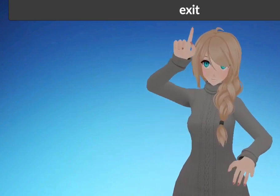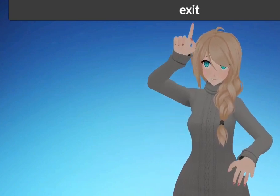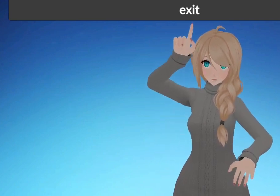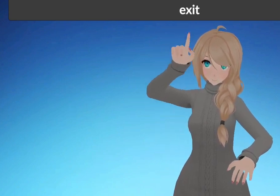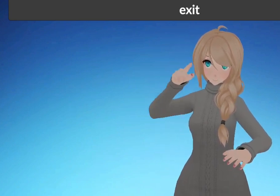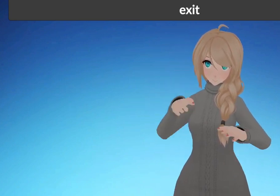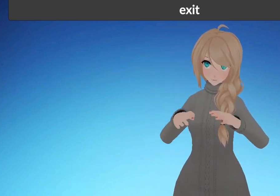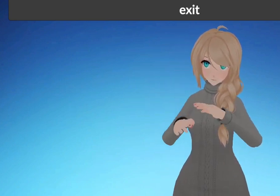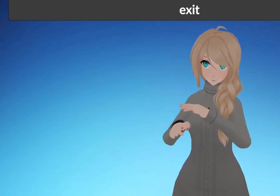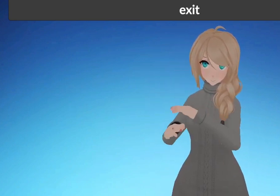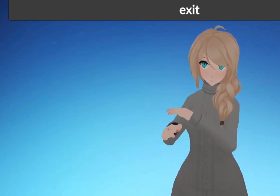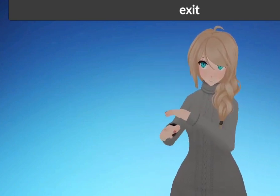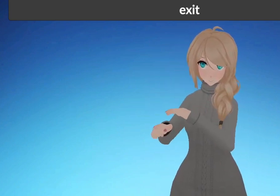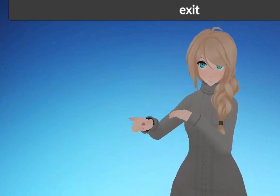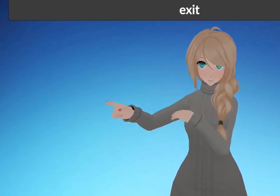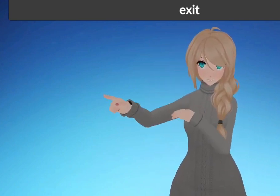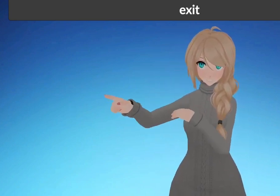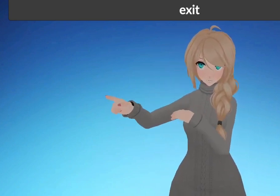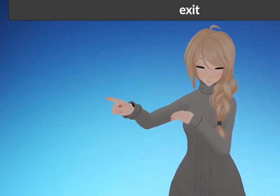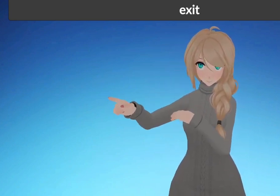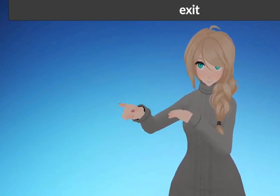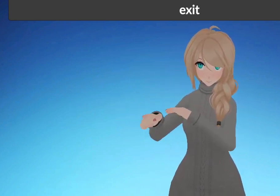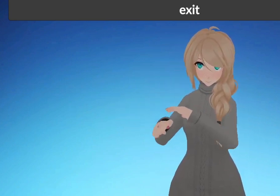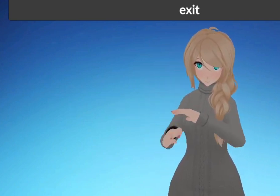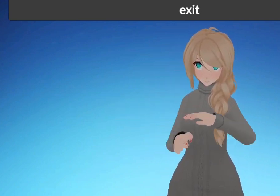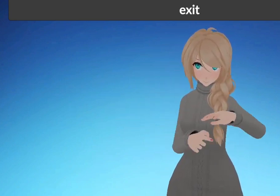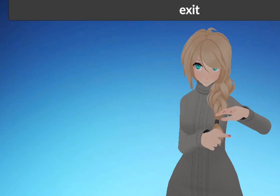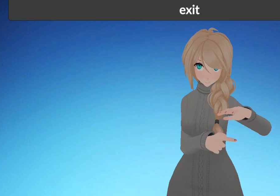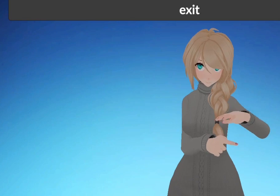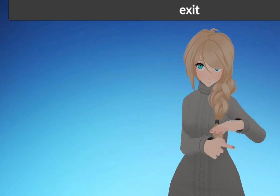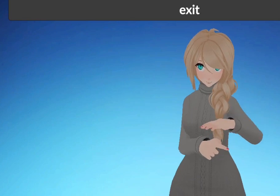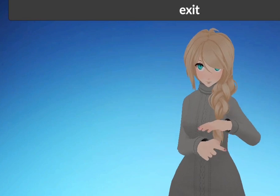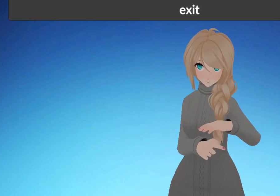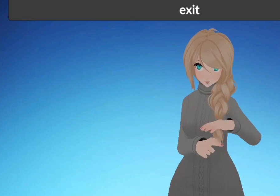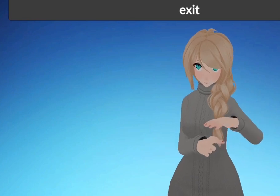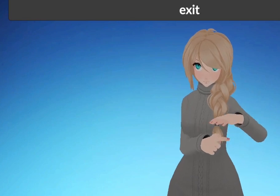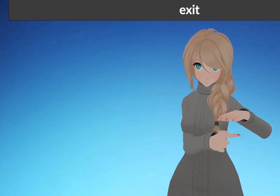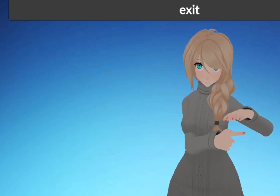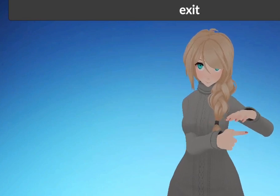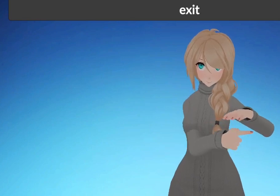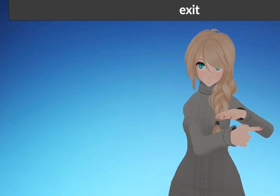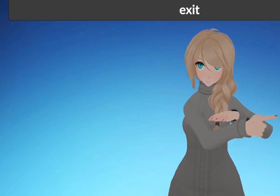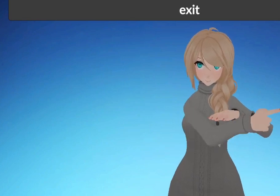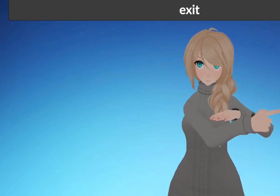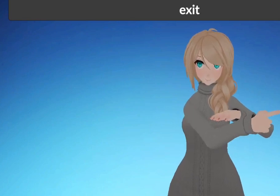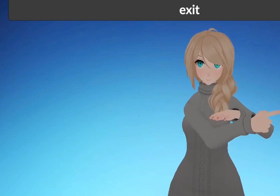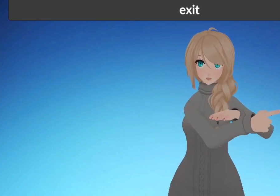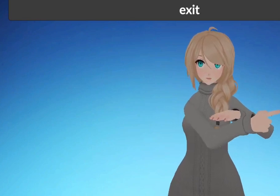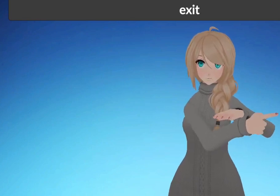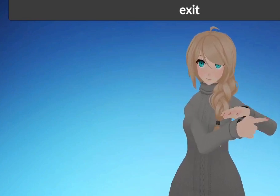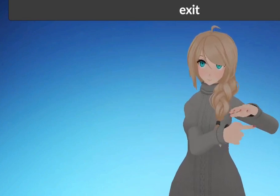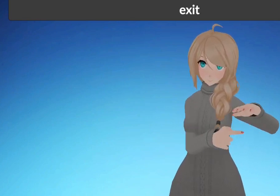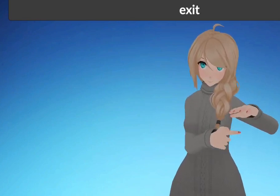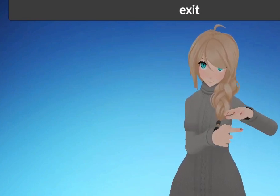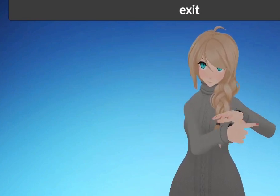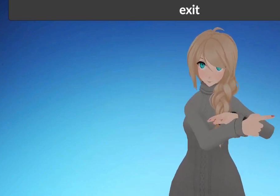Extra is extra. Right hand out.